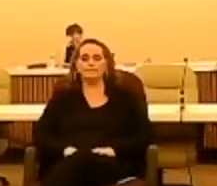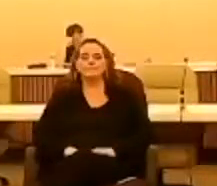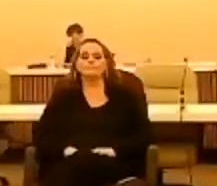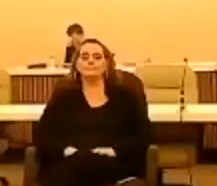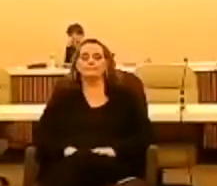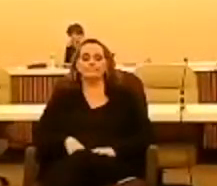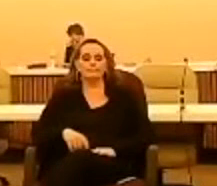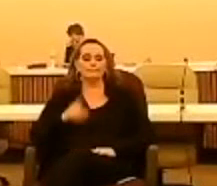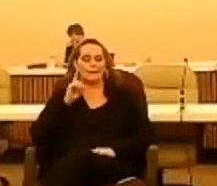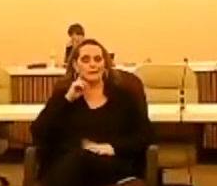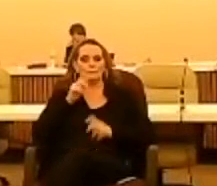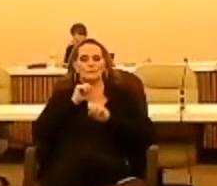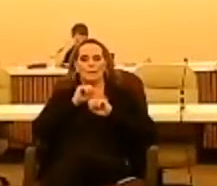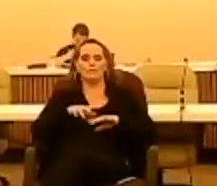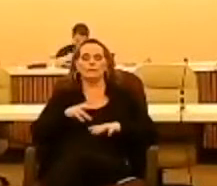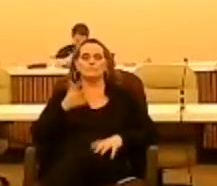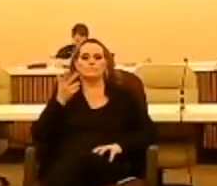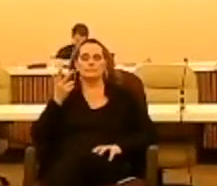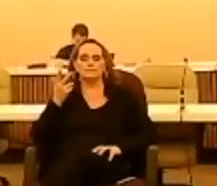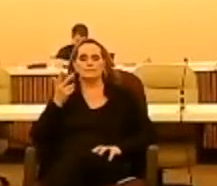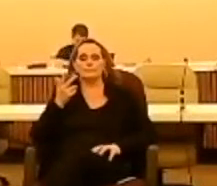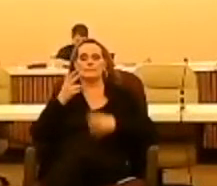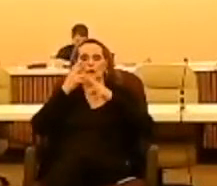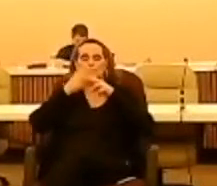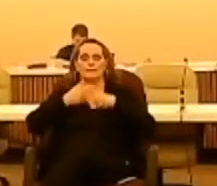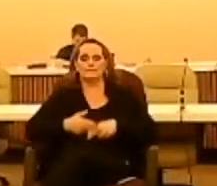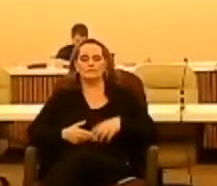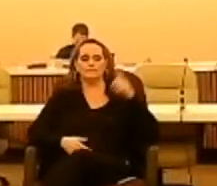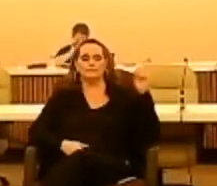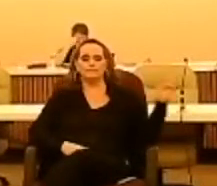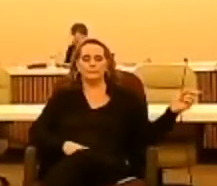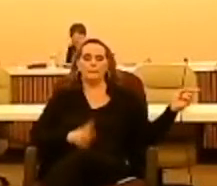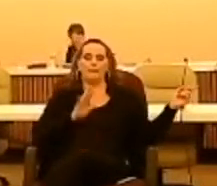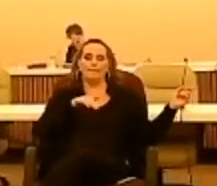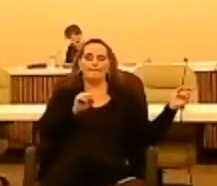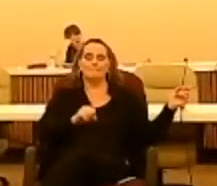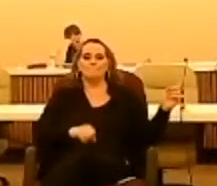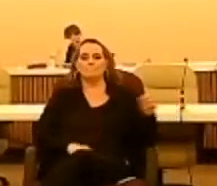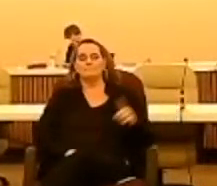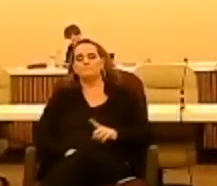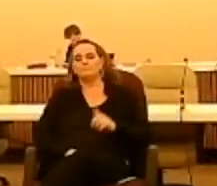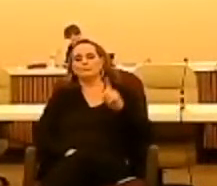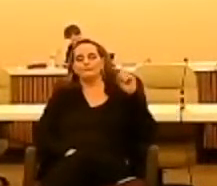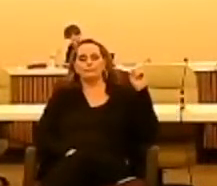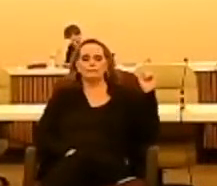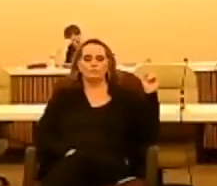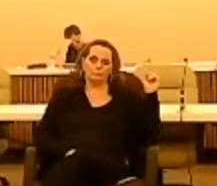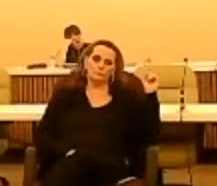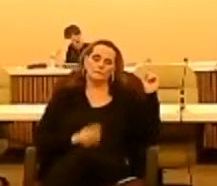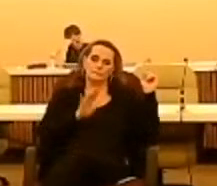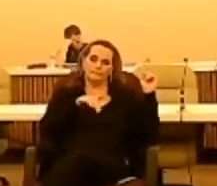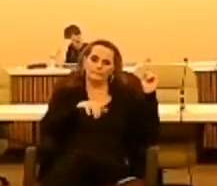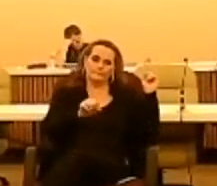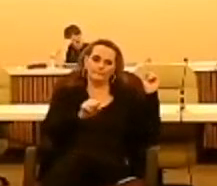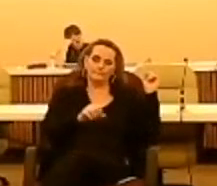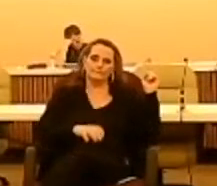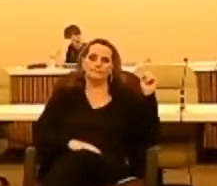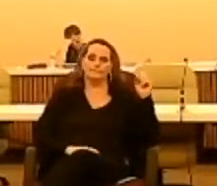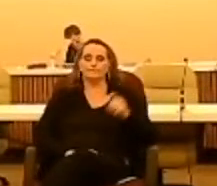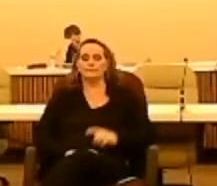Hearing none, please call the roll. Councilmember Barley, Aye. Councilmember Stafford,